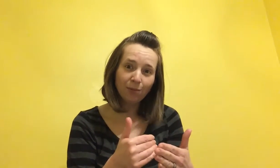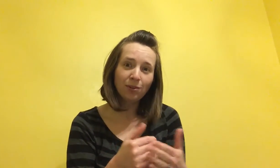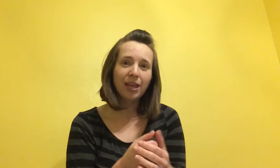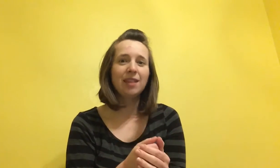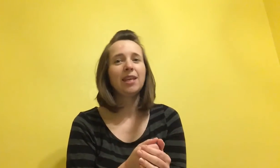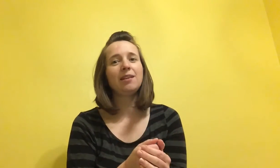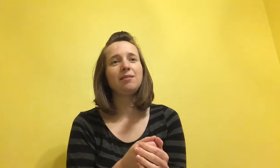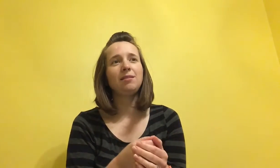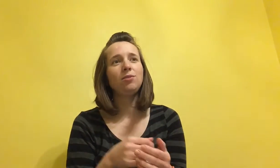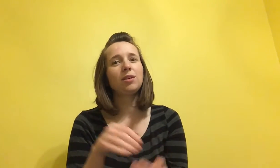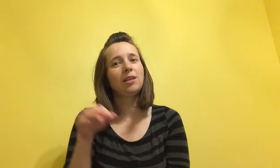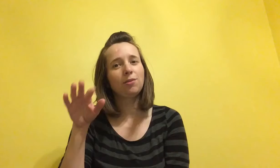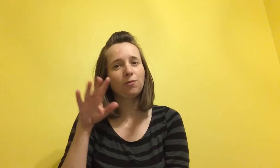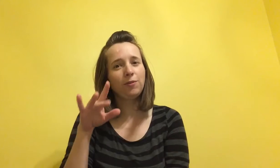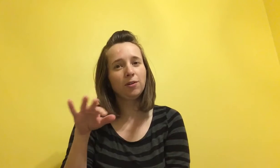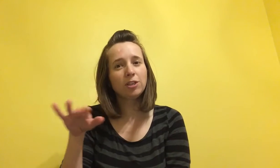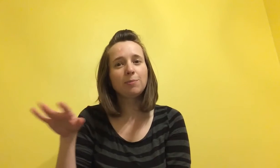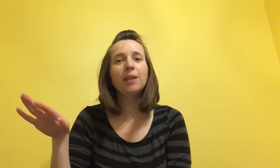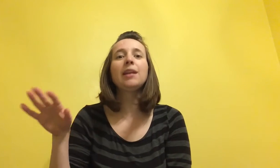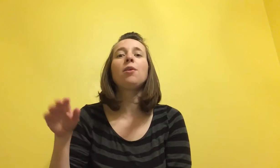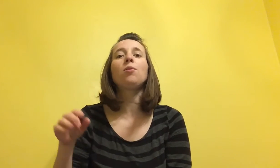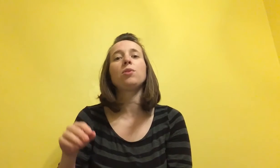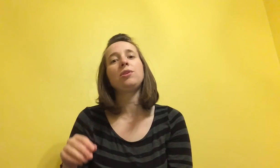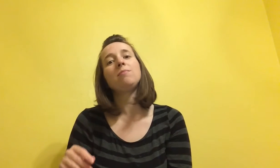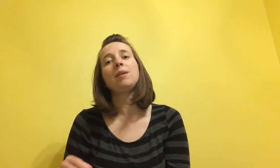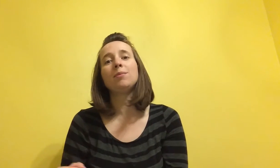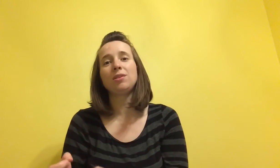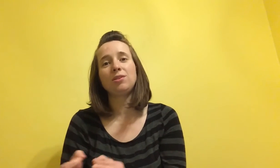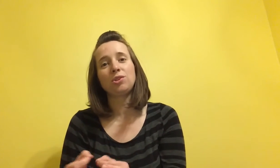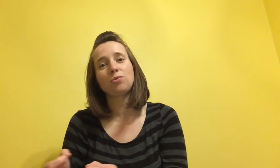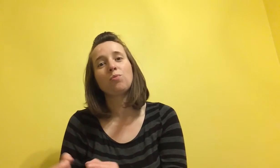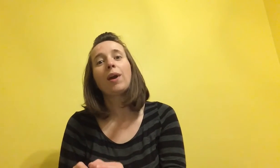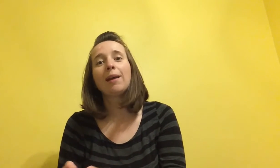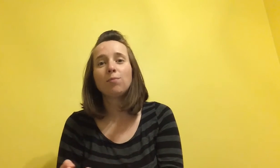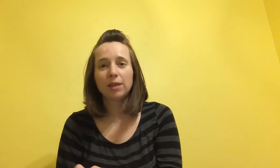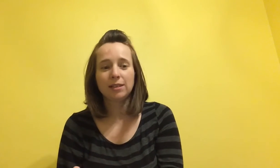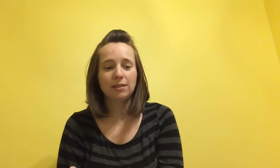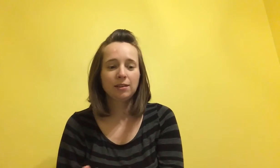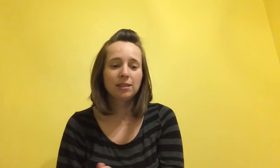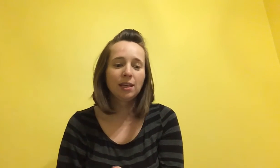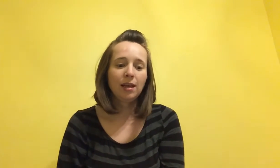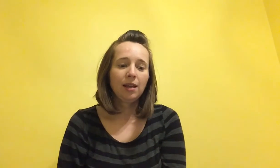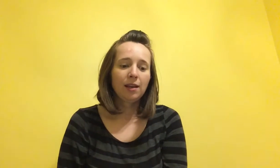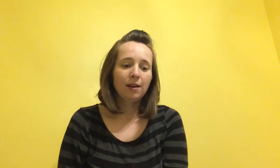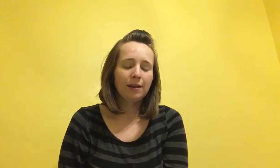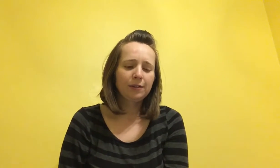animal, and then you can either finger spell it out or you can be able to describe what it does.